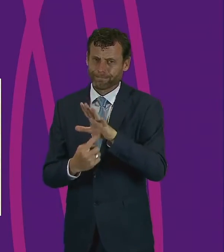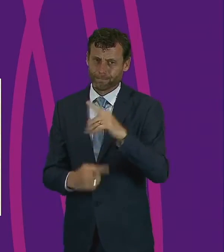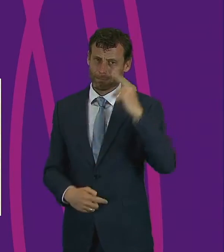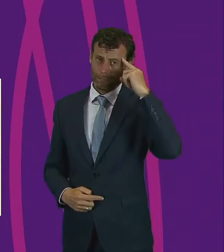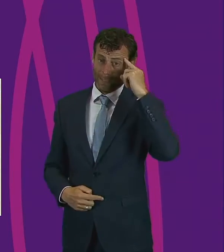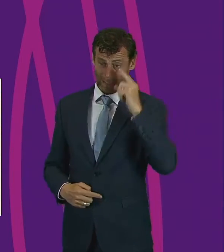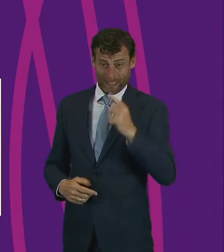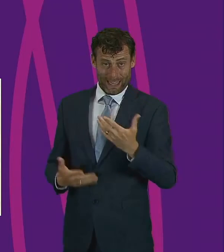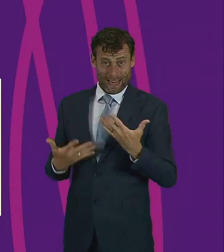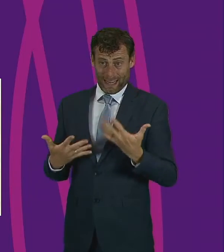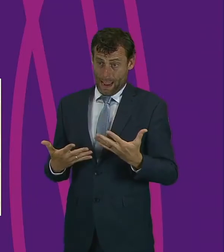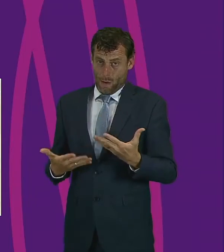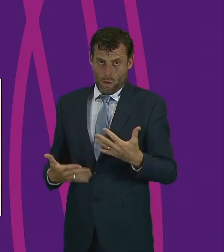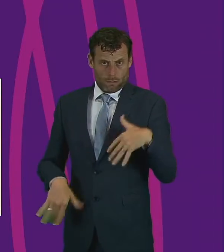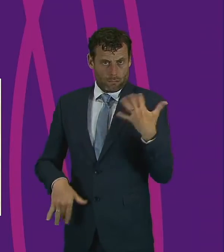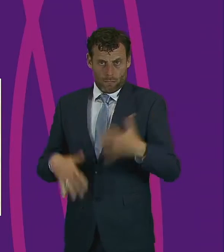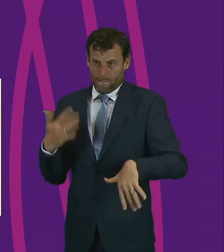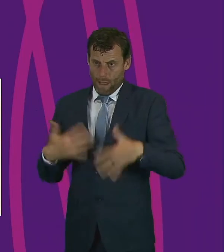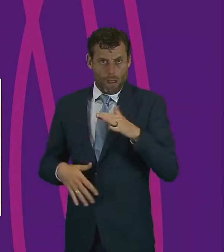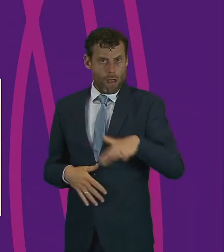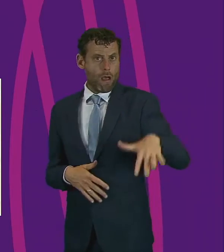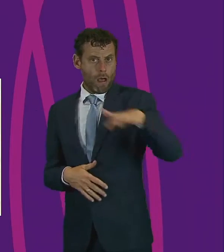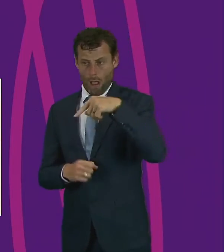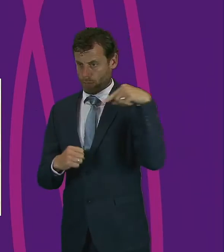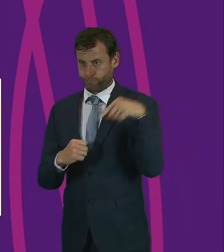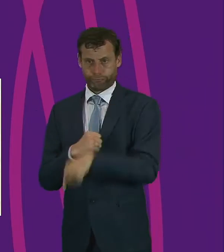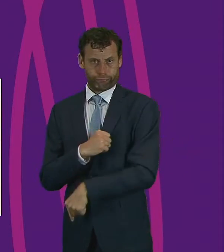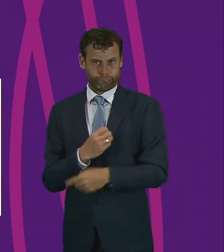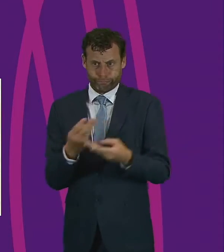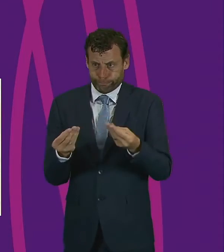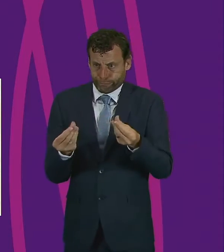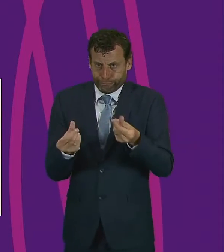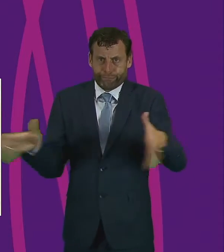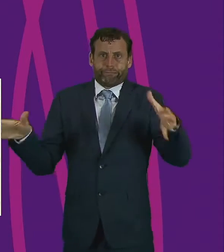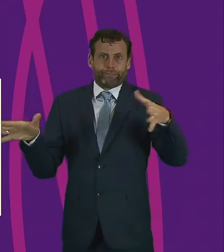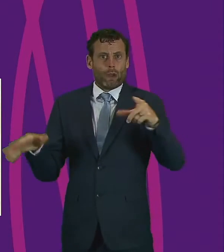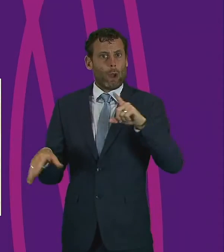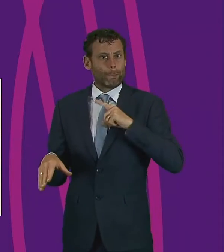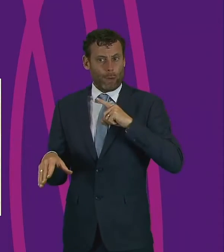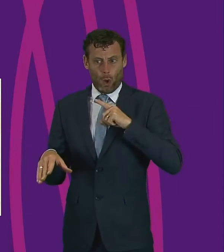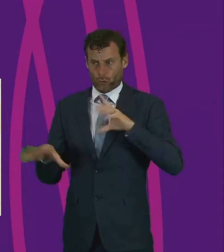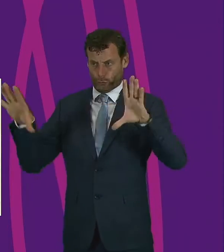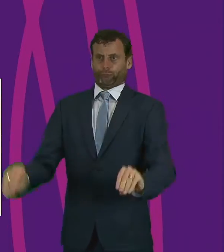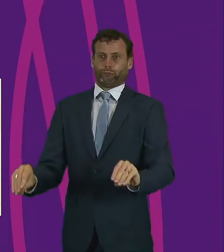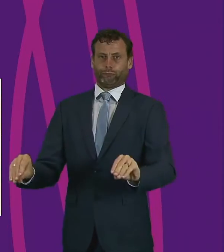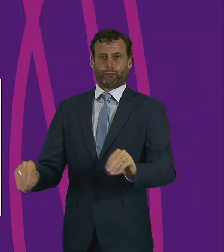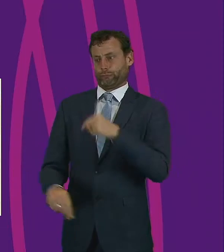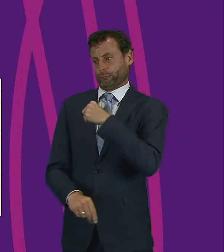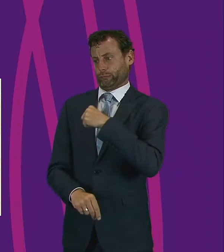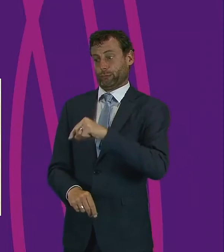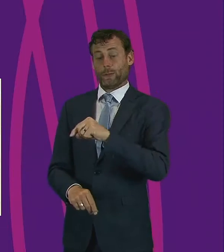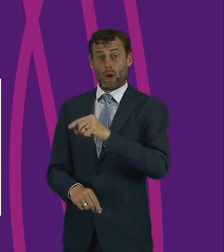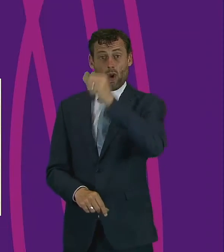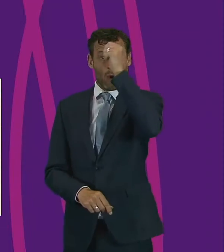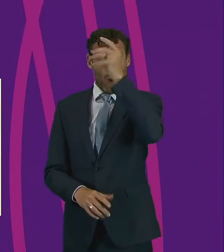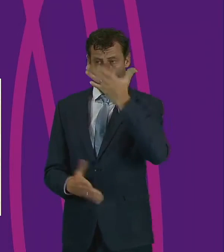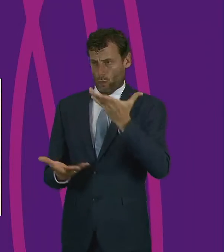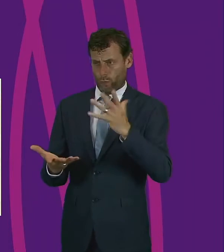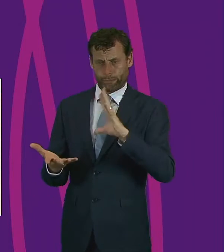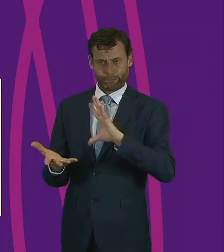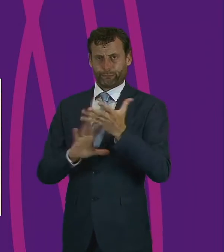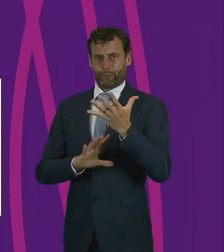and, as we've heard, continuing COVID crisis. And this impact will not just be on our economy, but on our